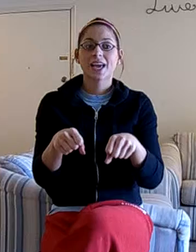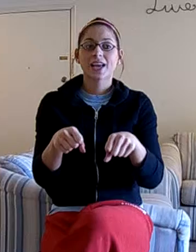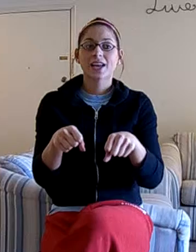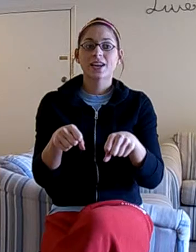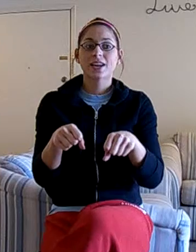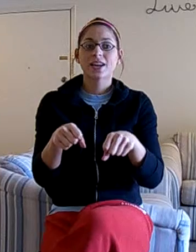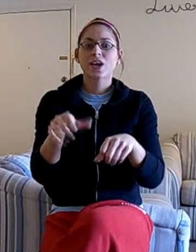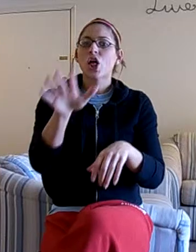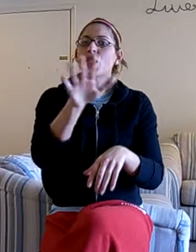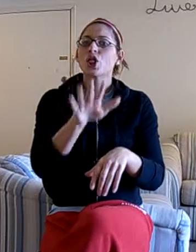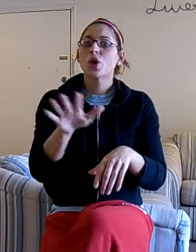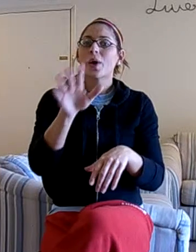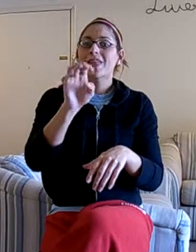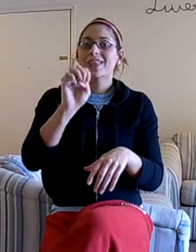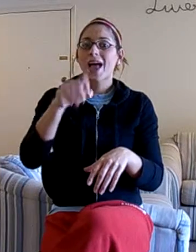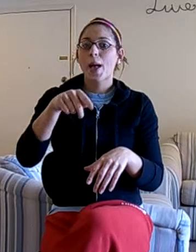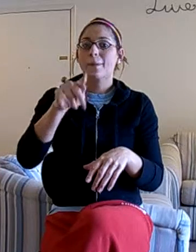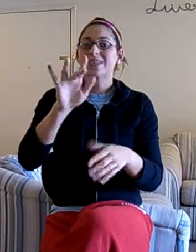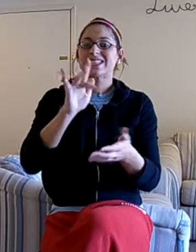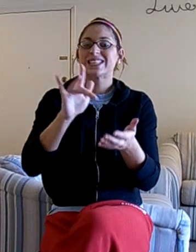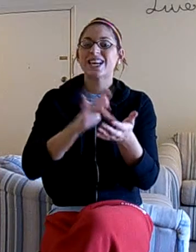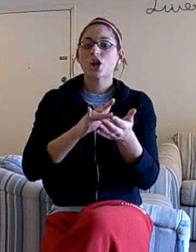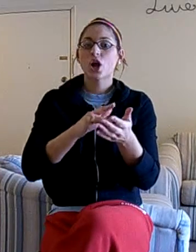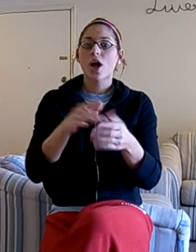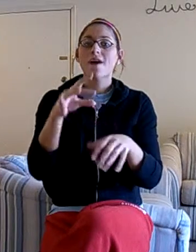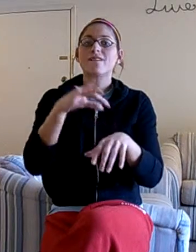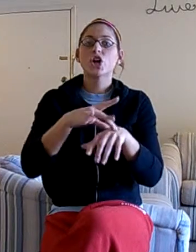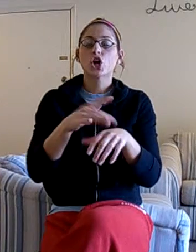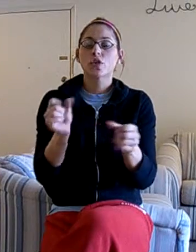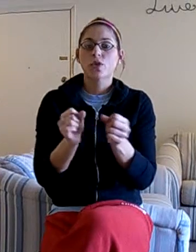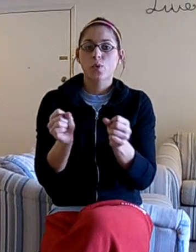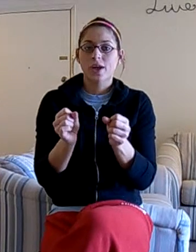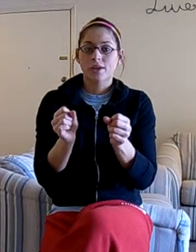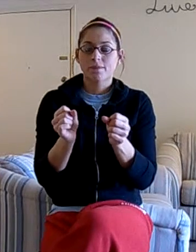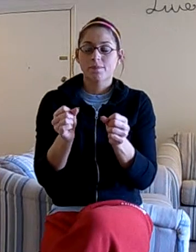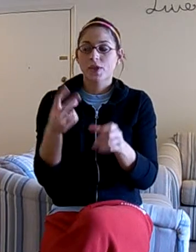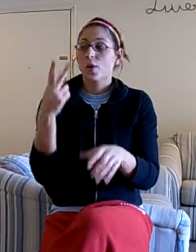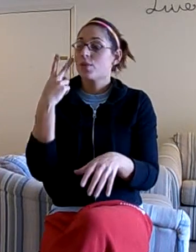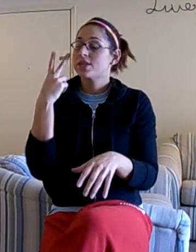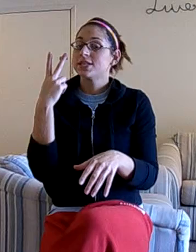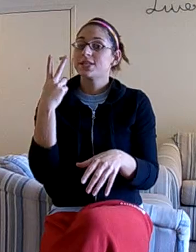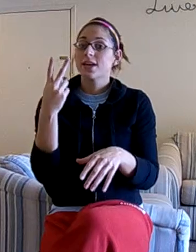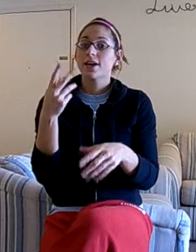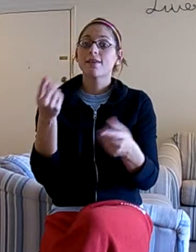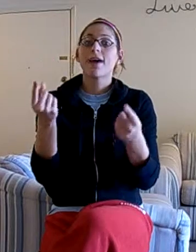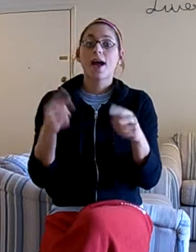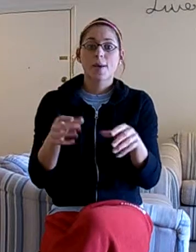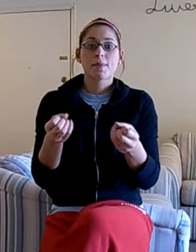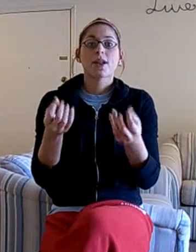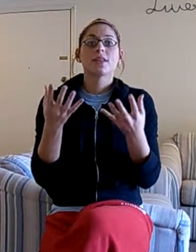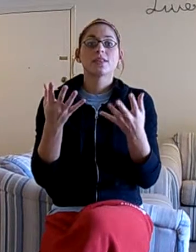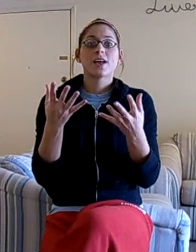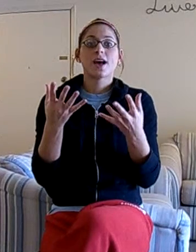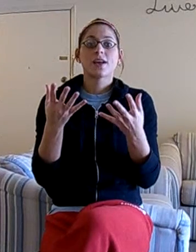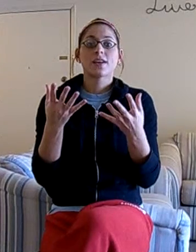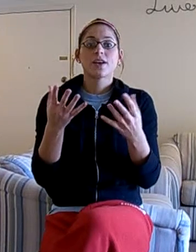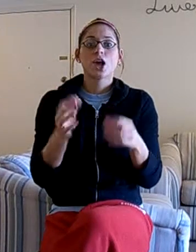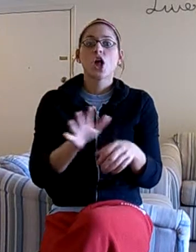the epicenter of an earthquake. We see it all the time, and they can pinpoint the exact location of